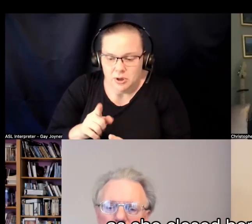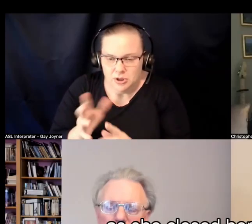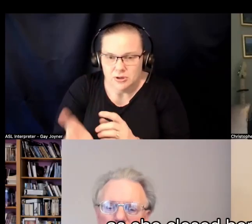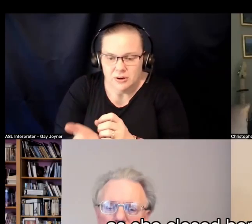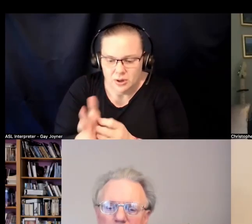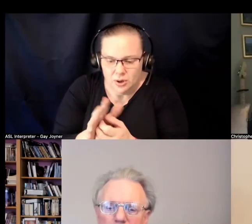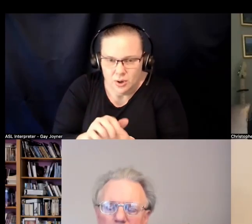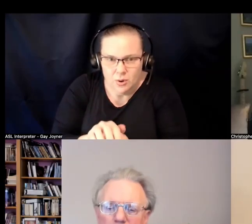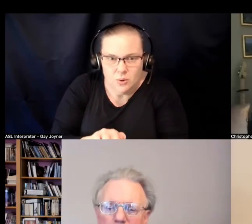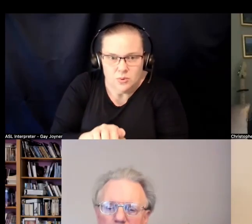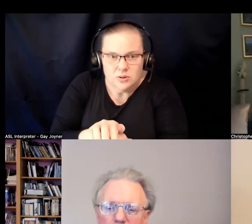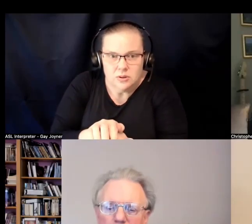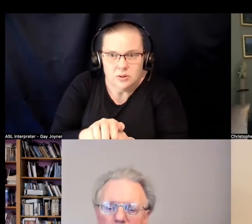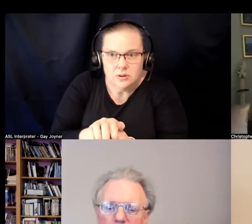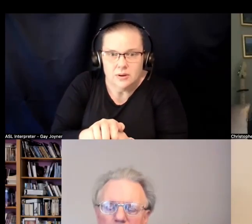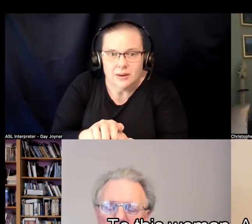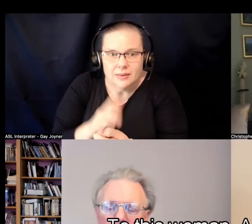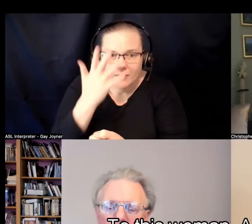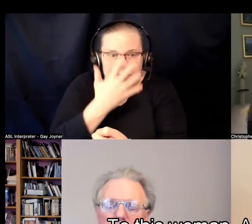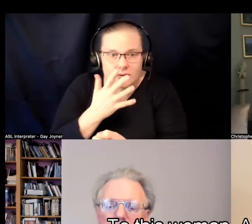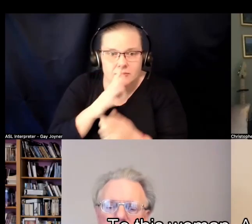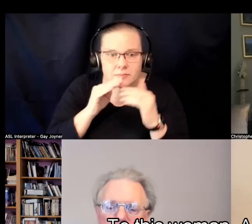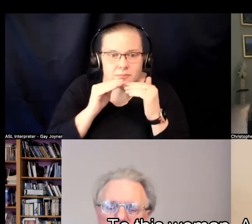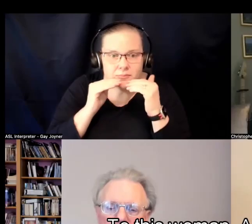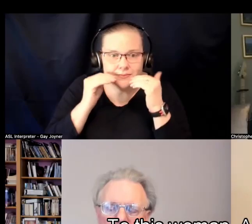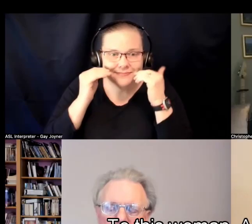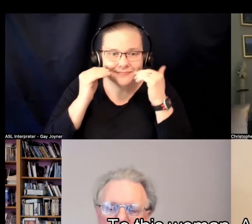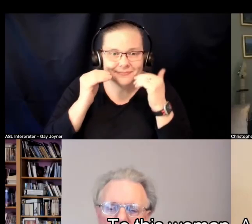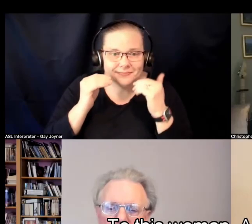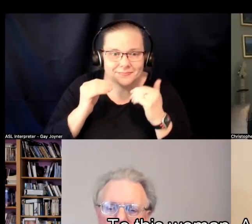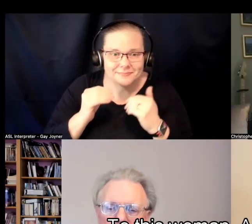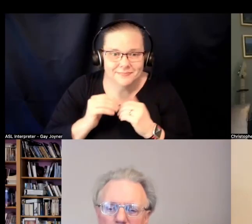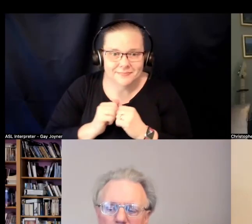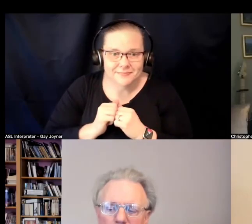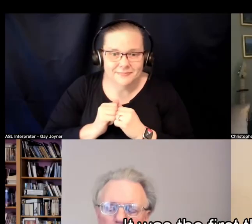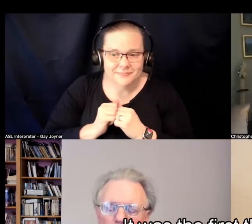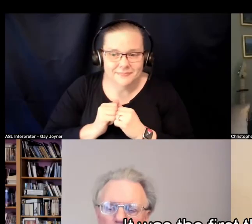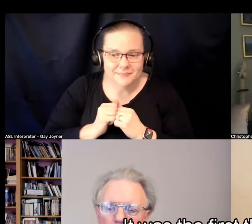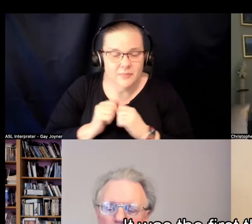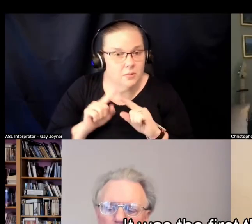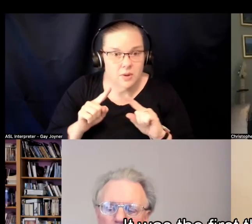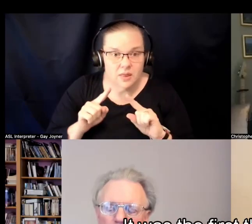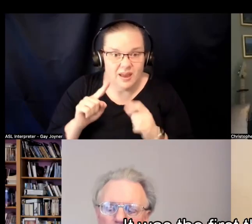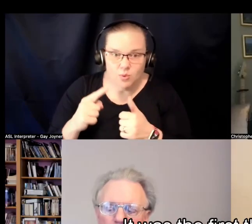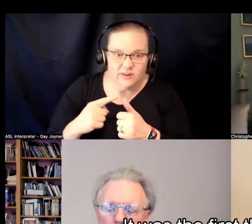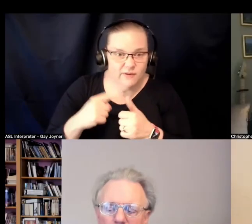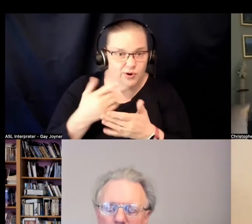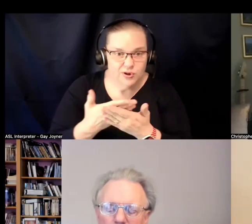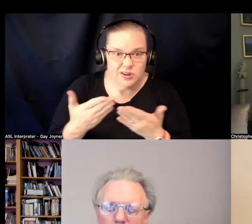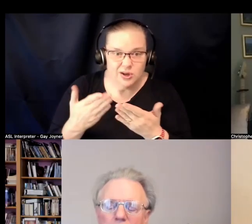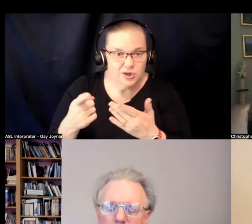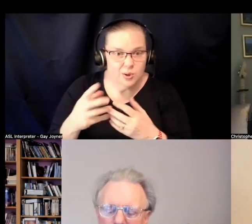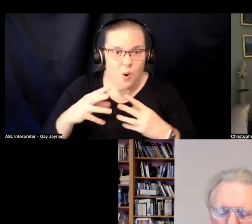these small tokens gave Anna hope. To this woman, Anna recalled later, it was everything. It was the first thing she had owned in